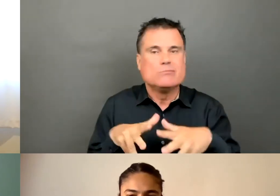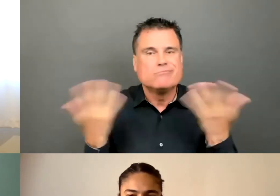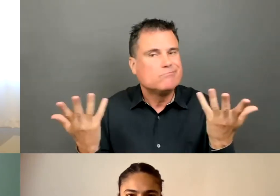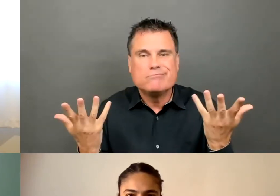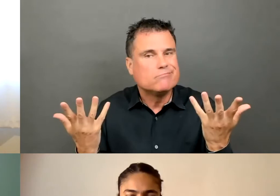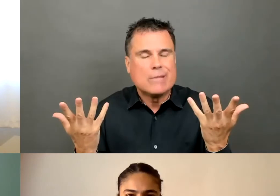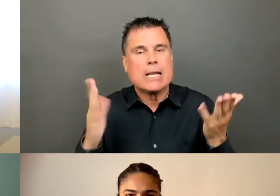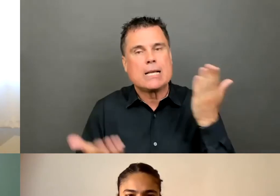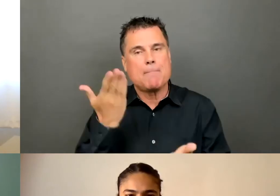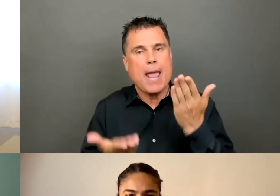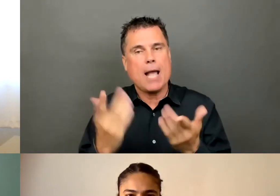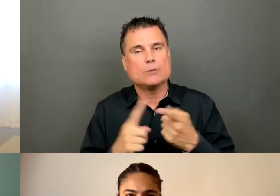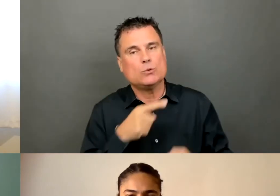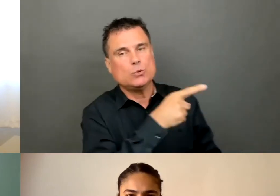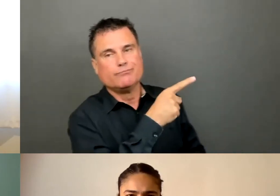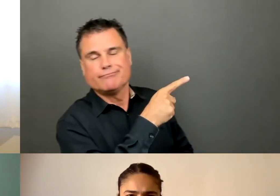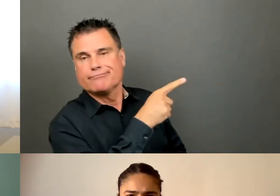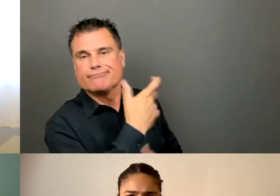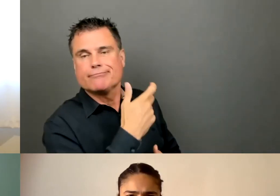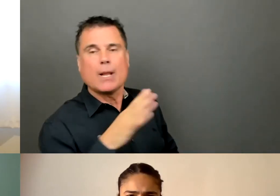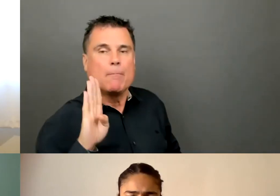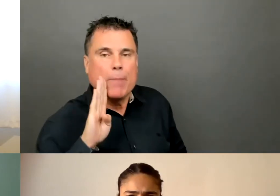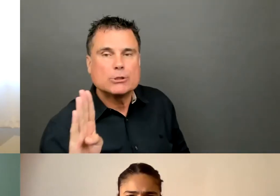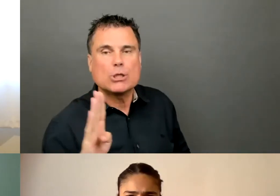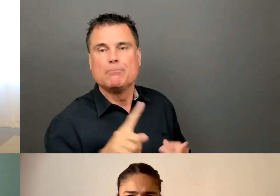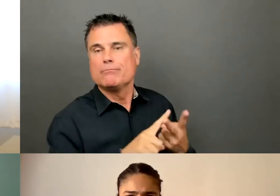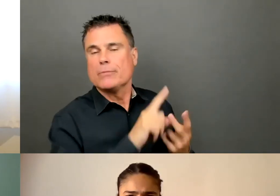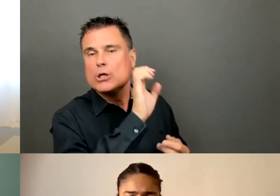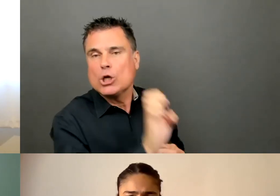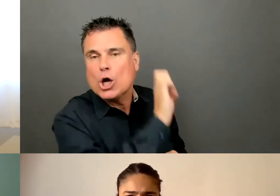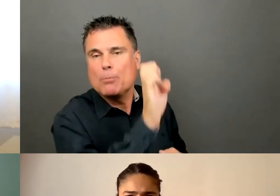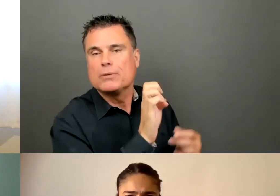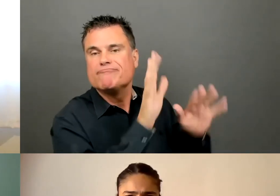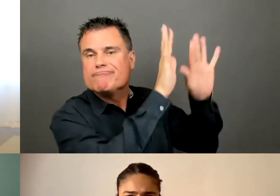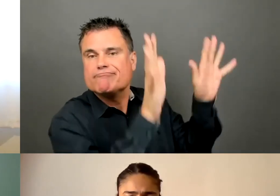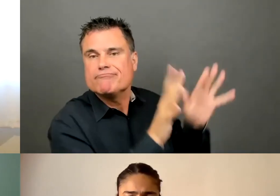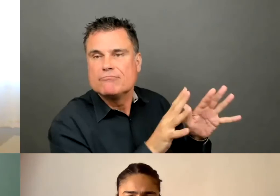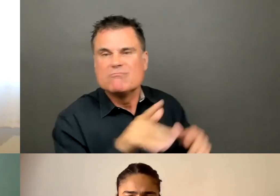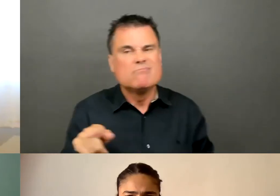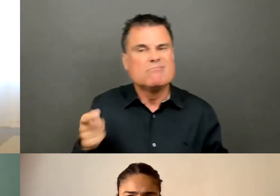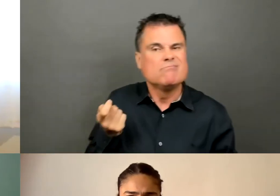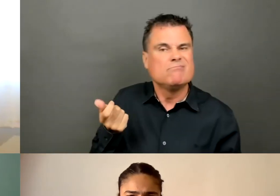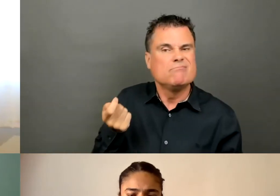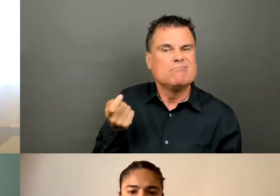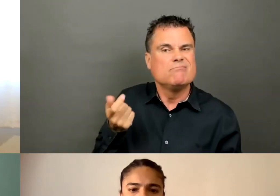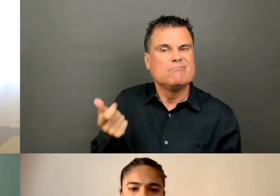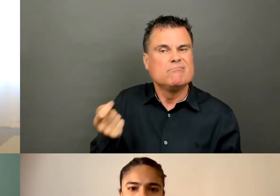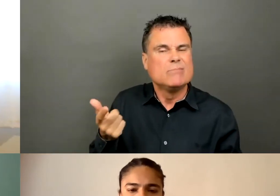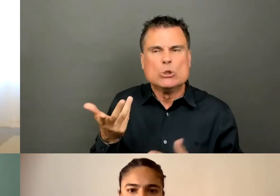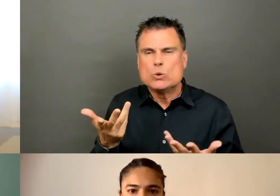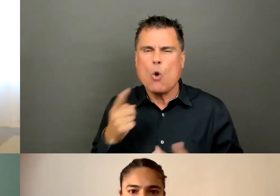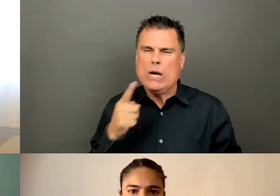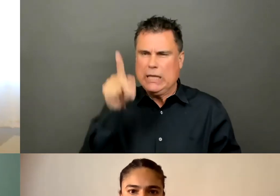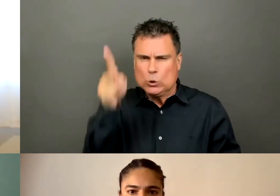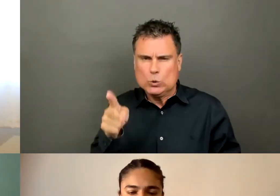conferences, and it's not recognized. So maybe like Belgium and Europe, where deaf interpreters